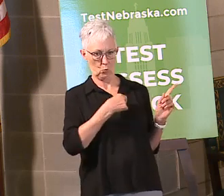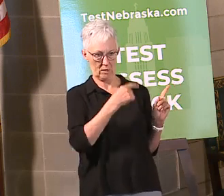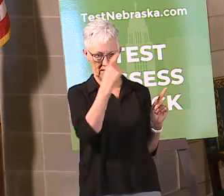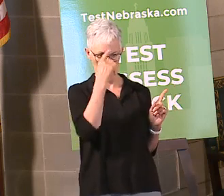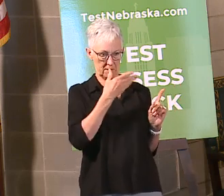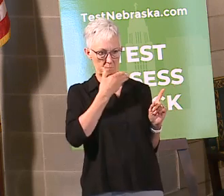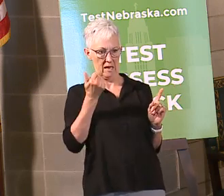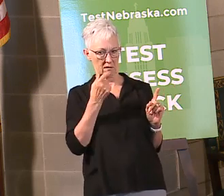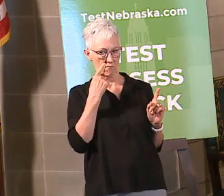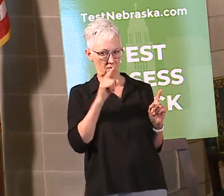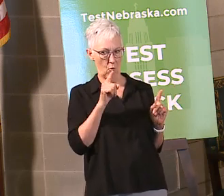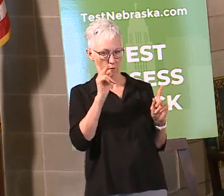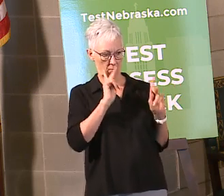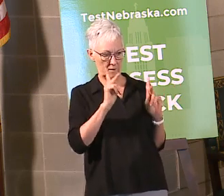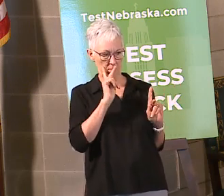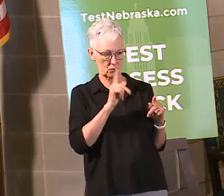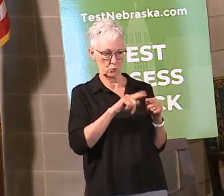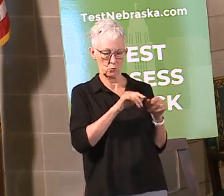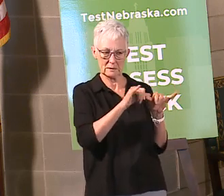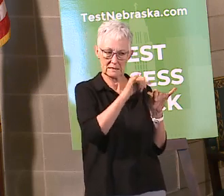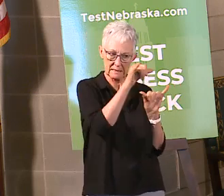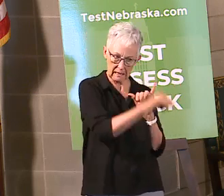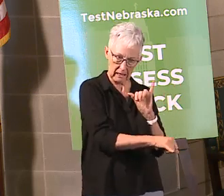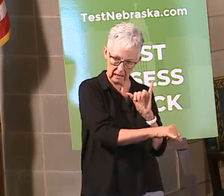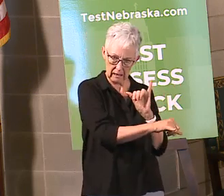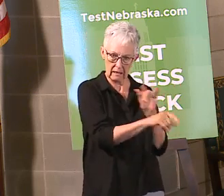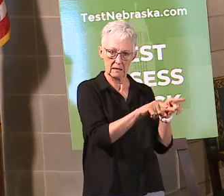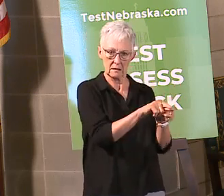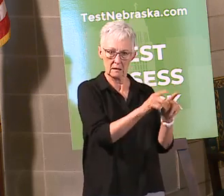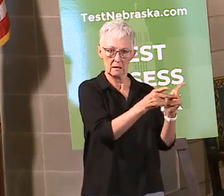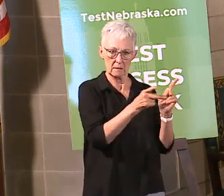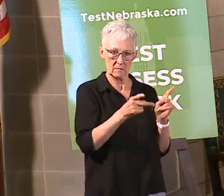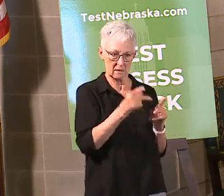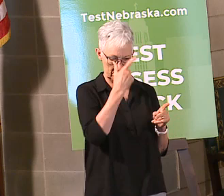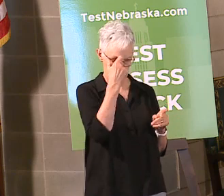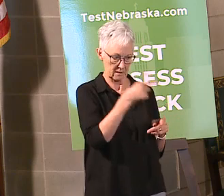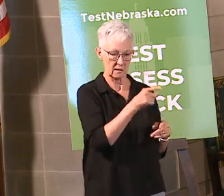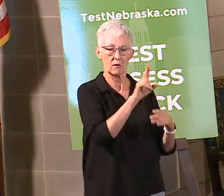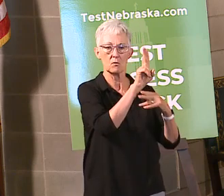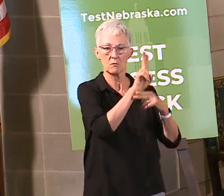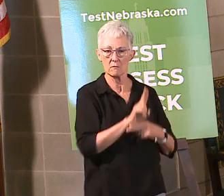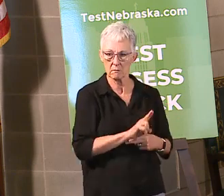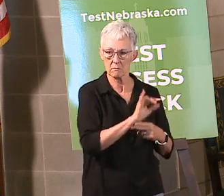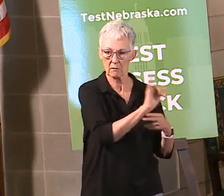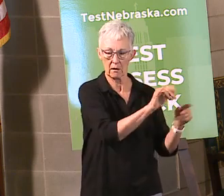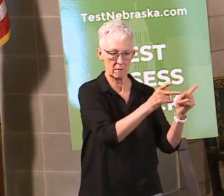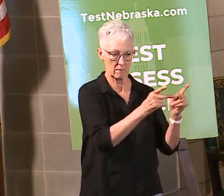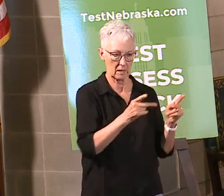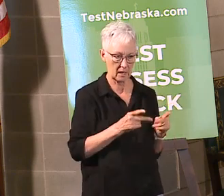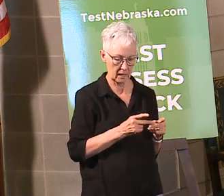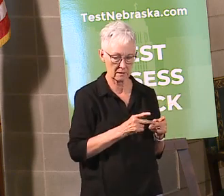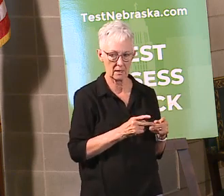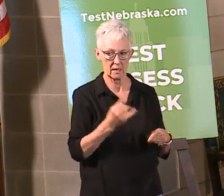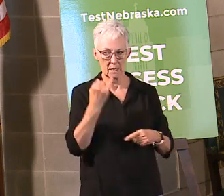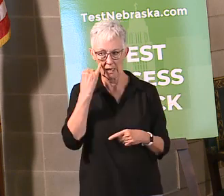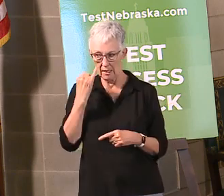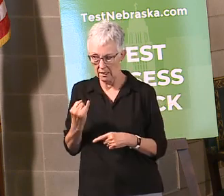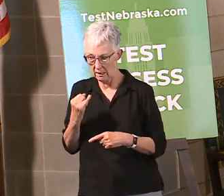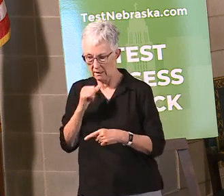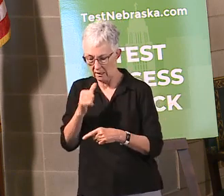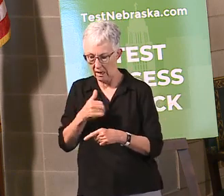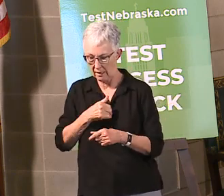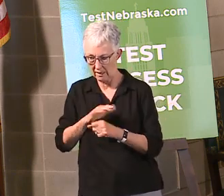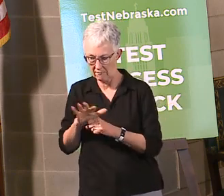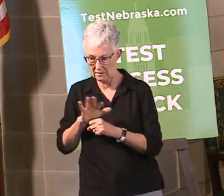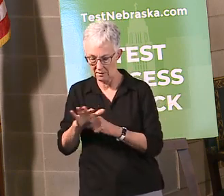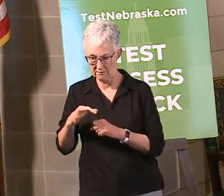continue to be in a surrounding that's familiar to them, with staff that's familiar with them that can provide that care. If we don't feel like the staffing is going to be adequate, that's when we would move people.